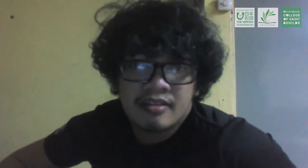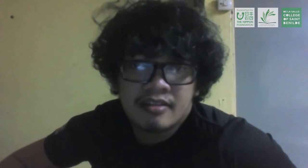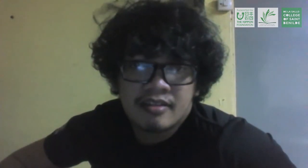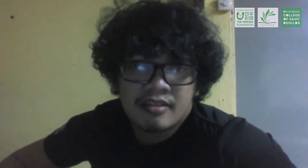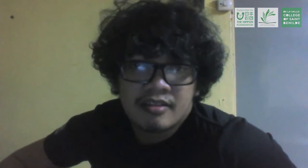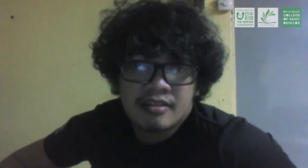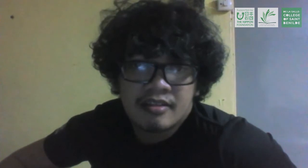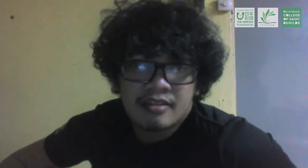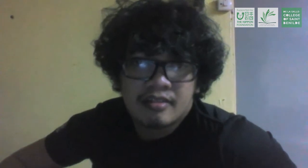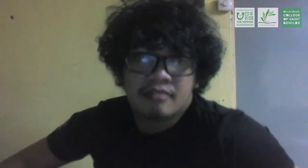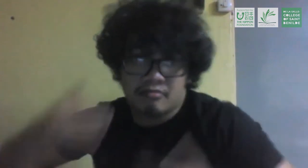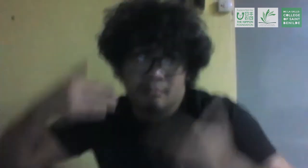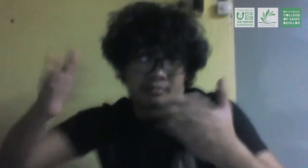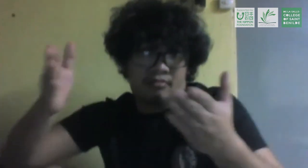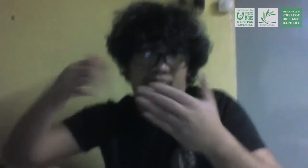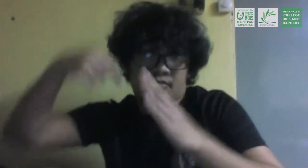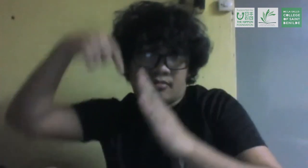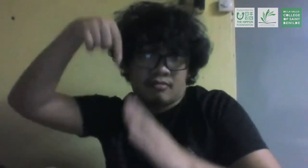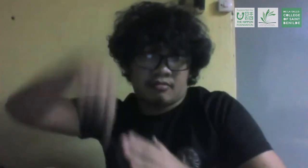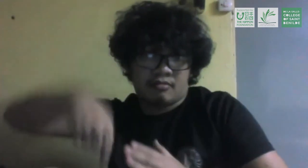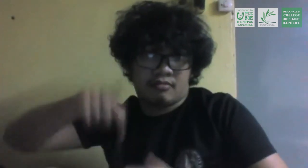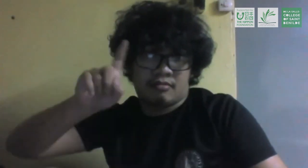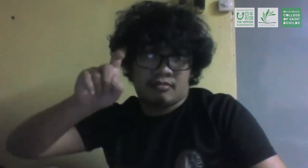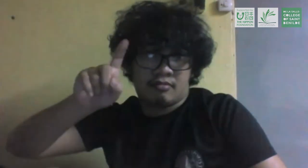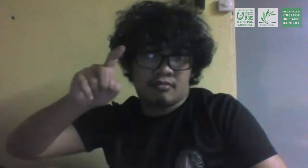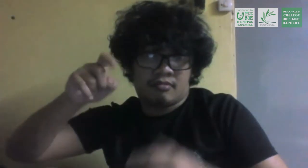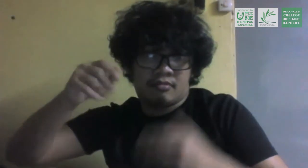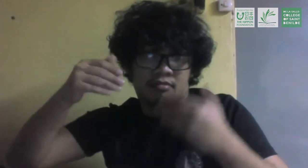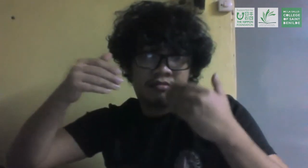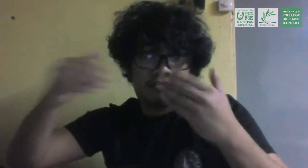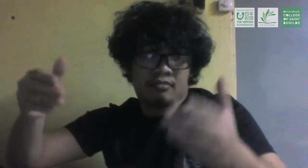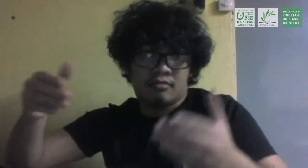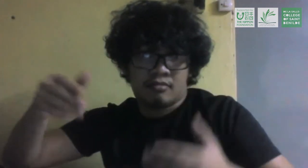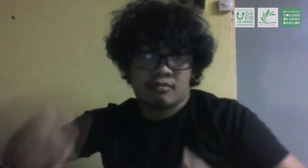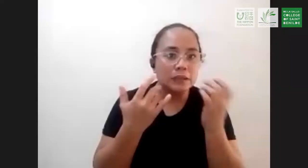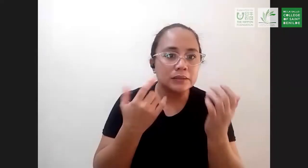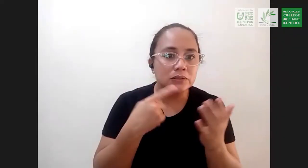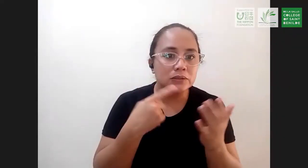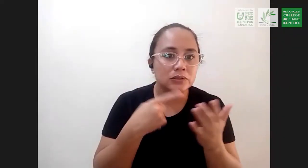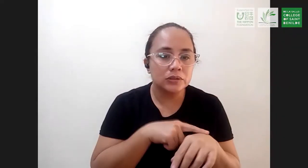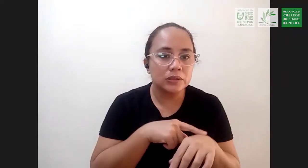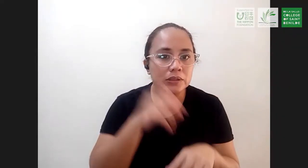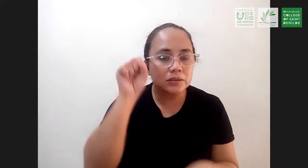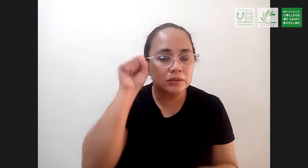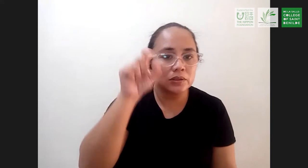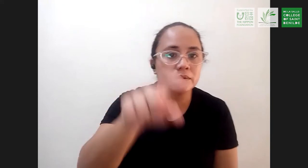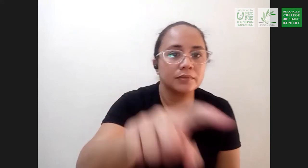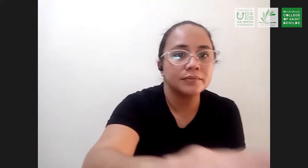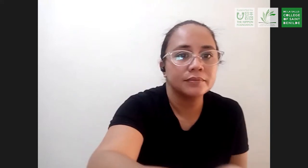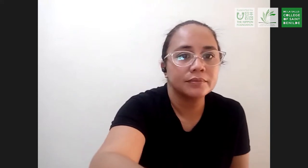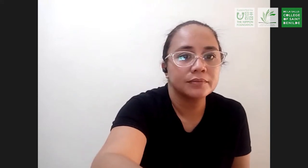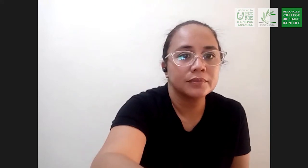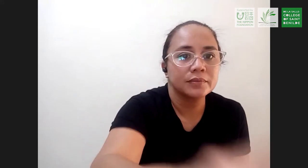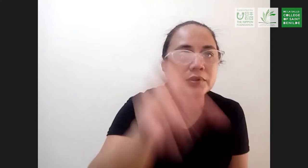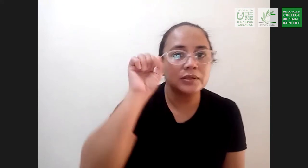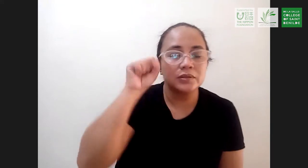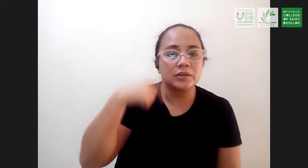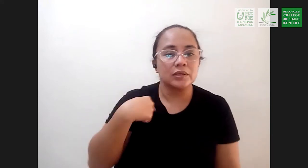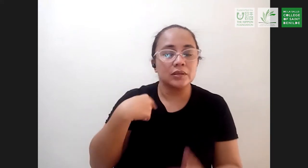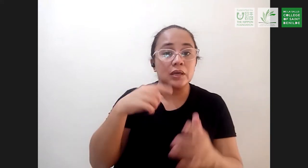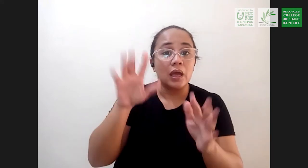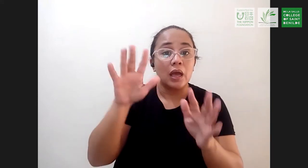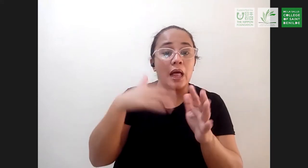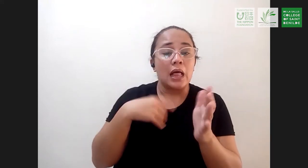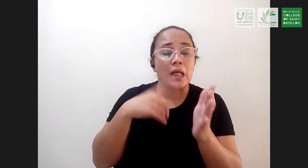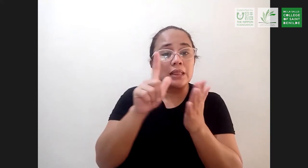can, let's see, let's take a look at Chuck at the rest of lesson 3. And if